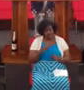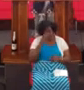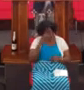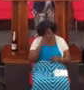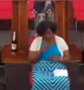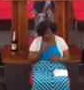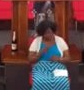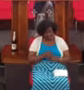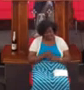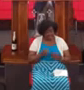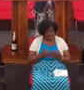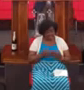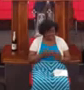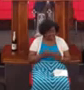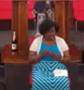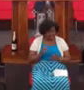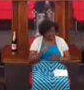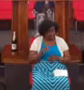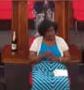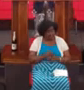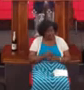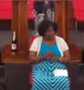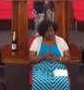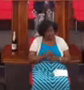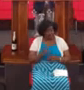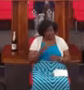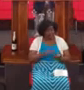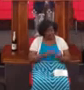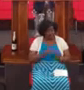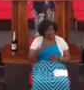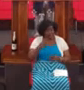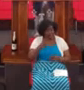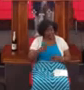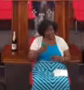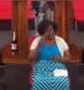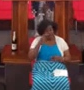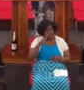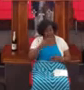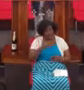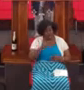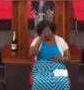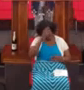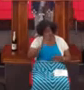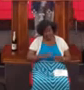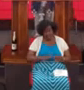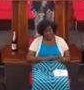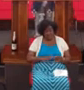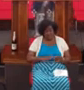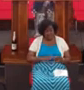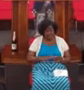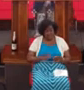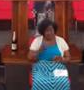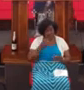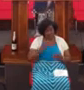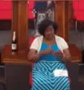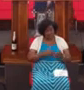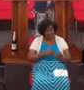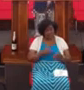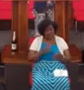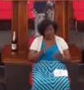fall asleep easy. No. The Bible says, and behold, there was a sick man before him which